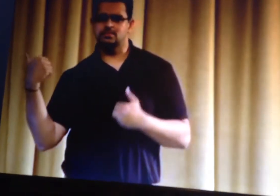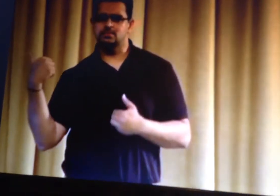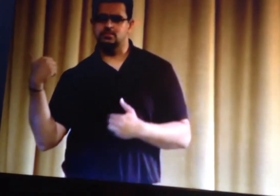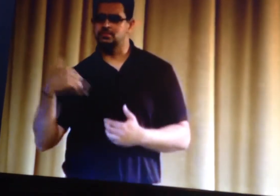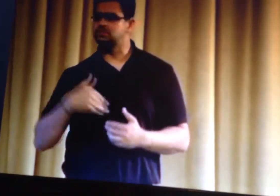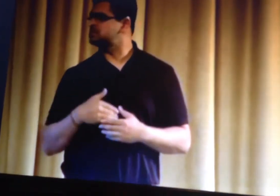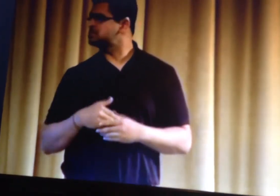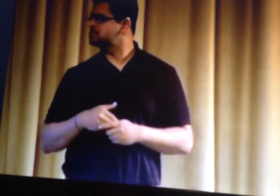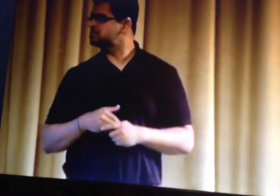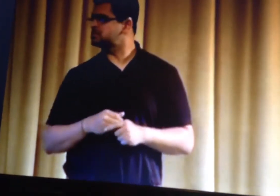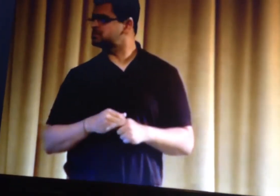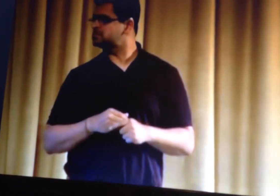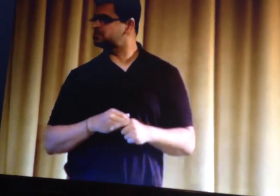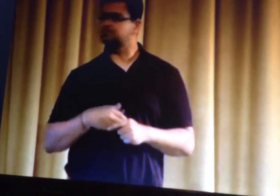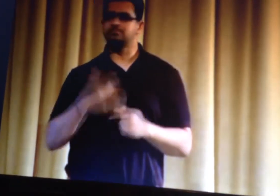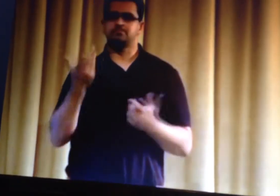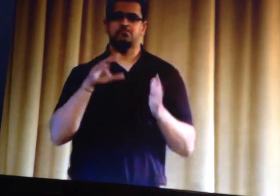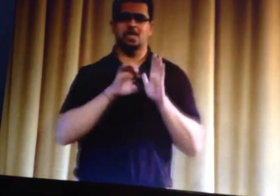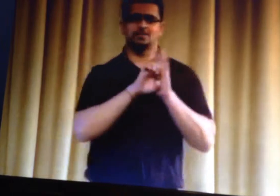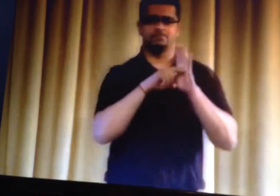Peer-to-peer work has power.